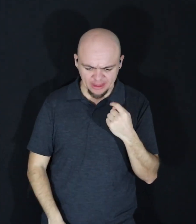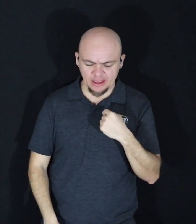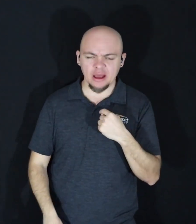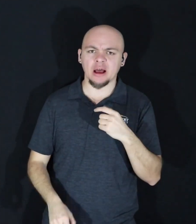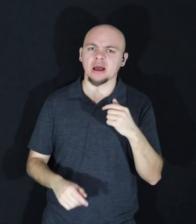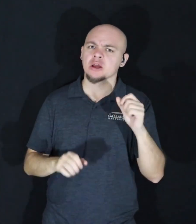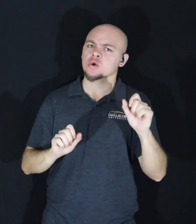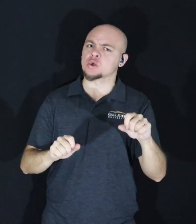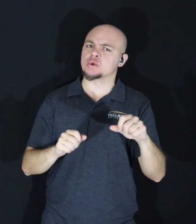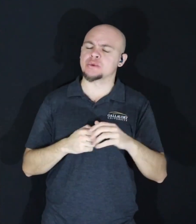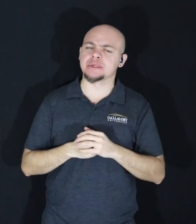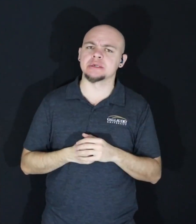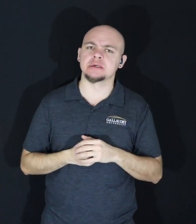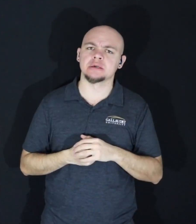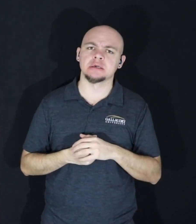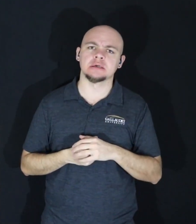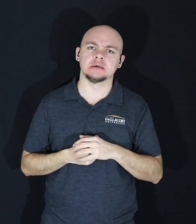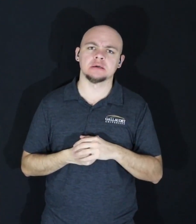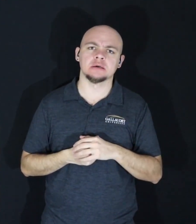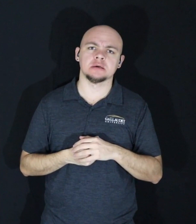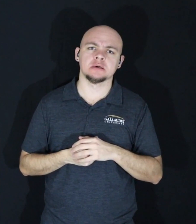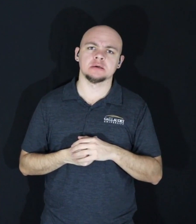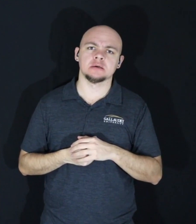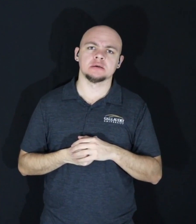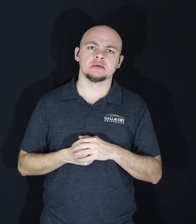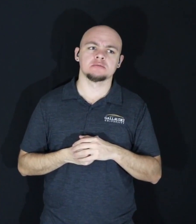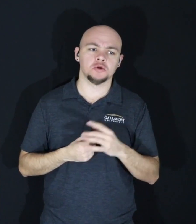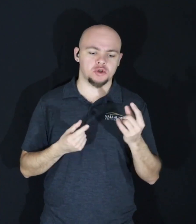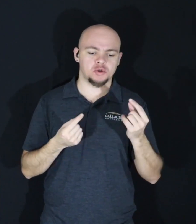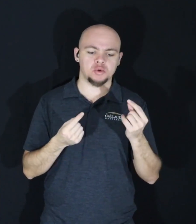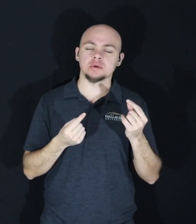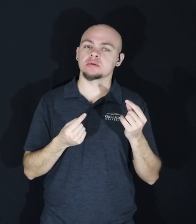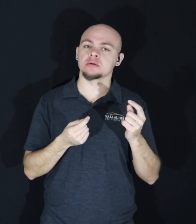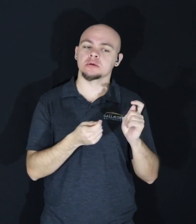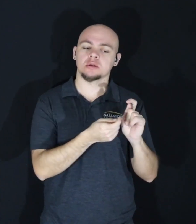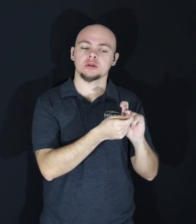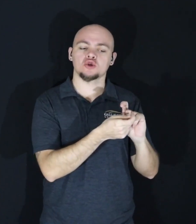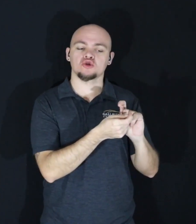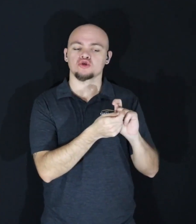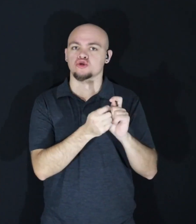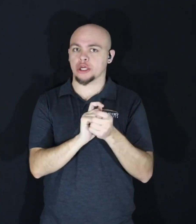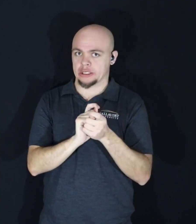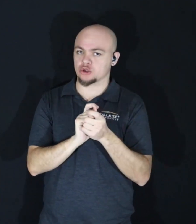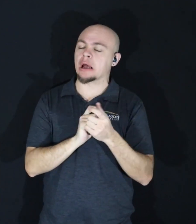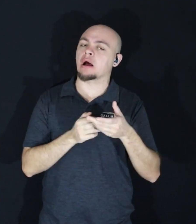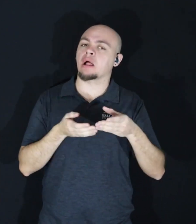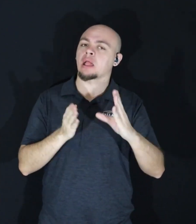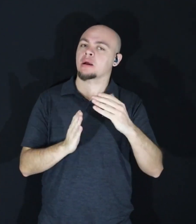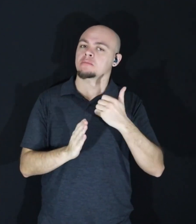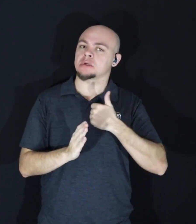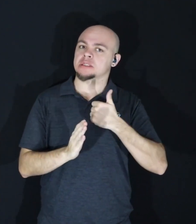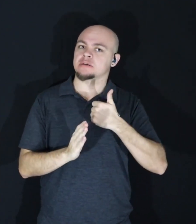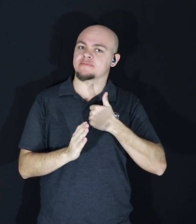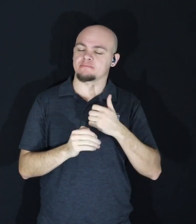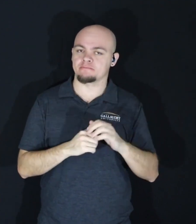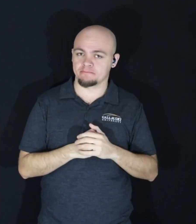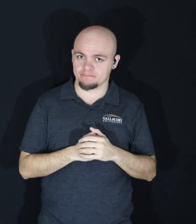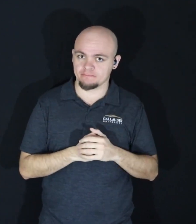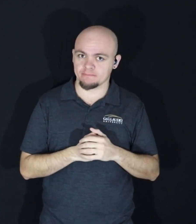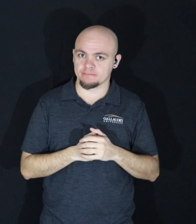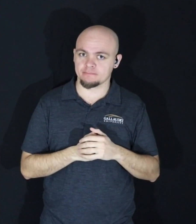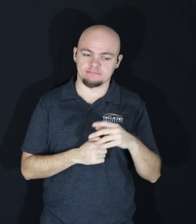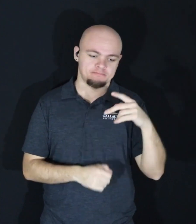change. And all I needed to do was change, to give myself permission to